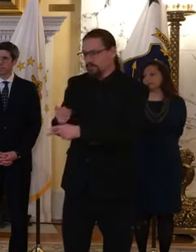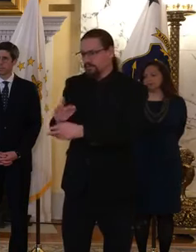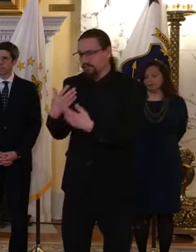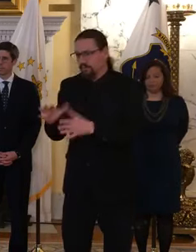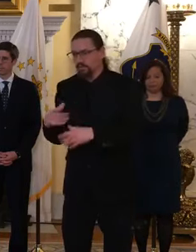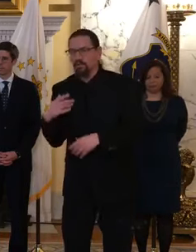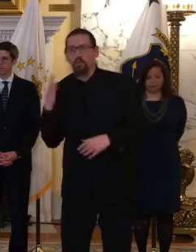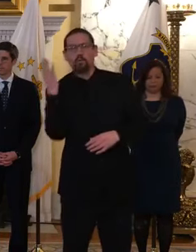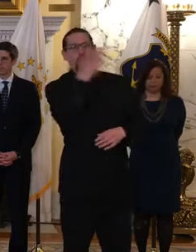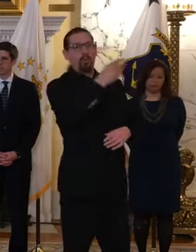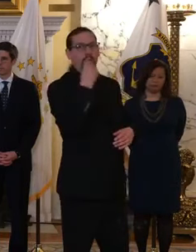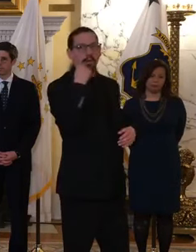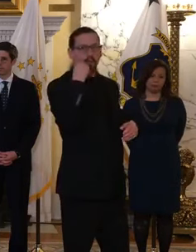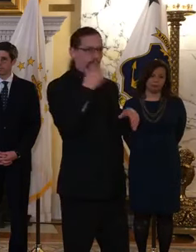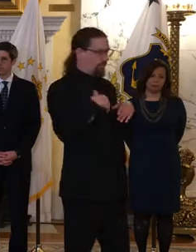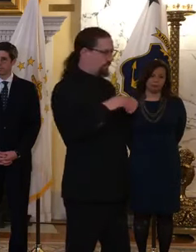into